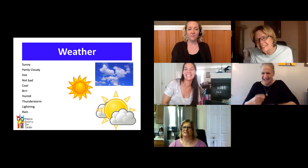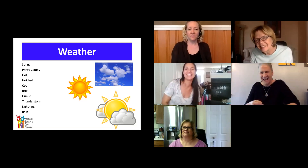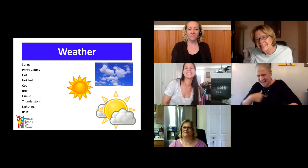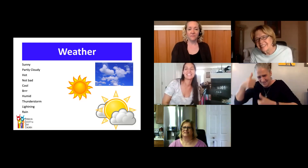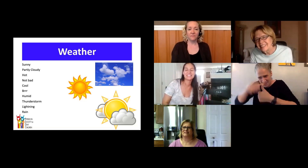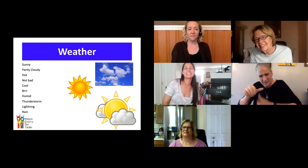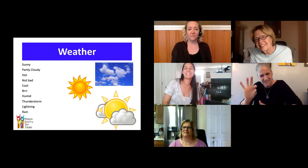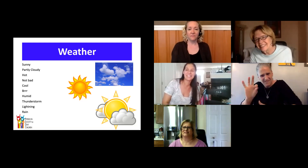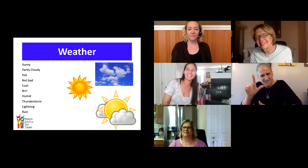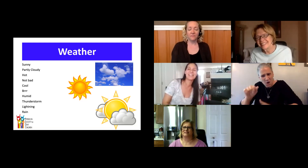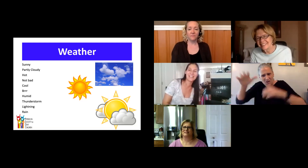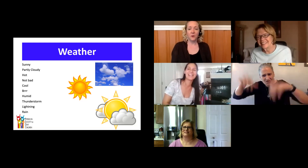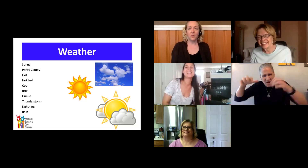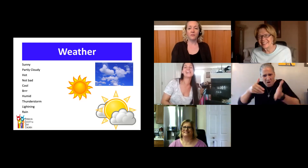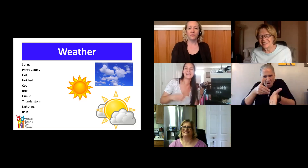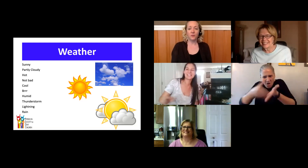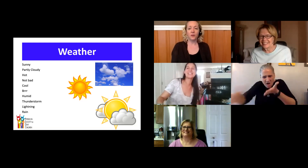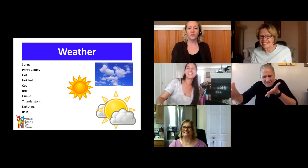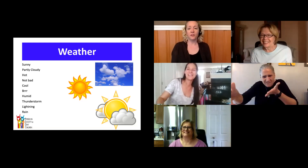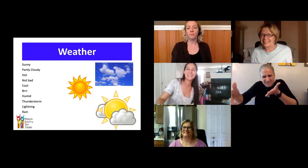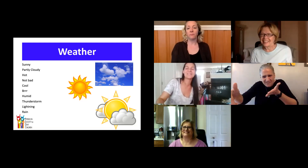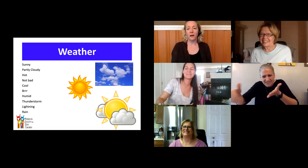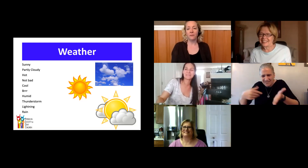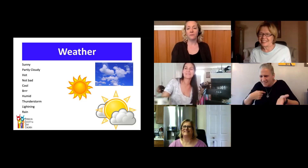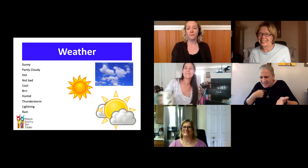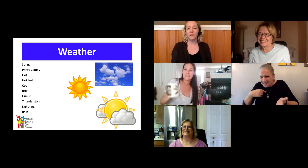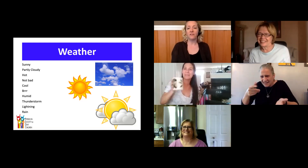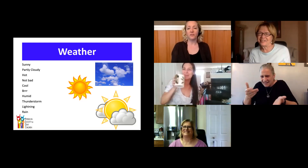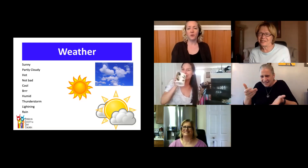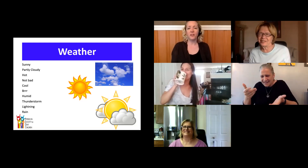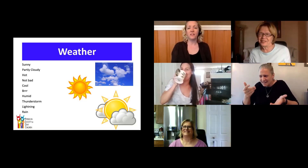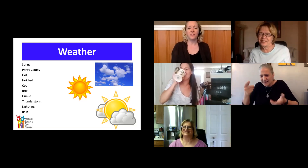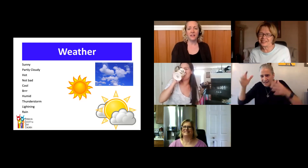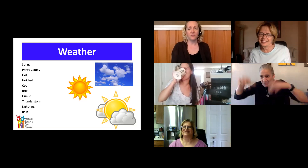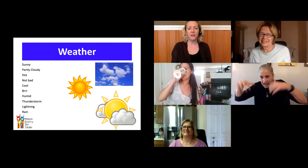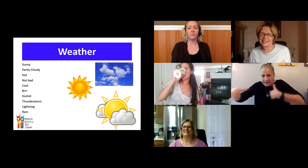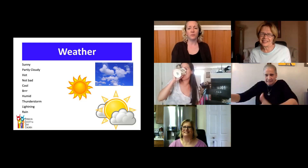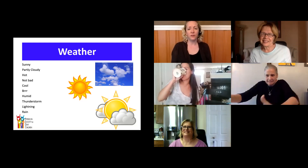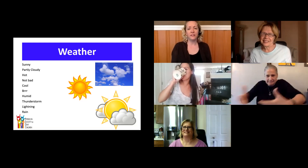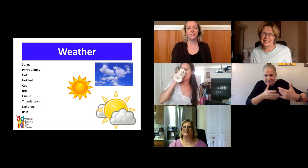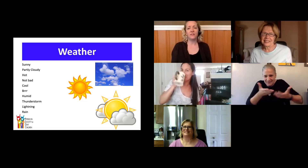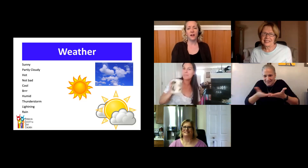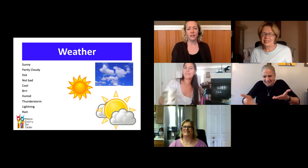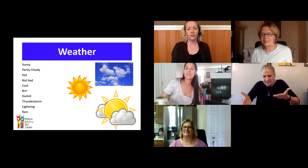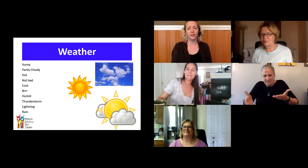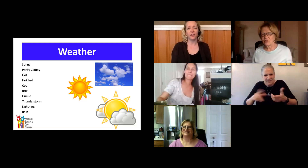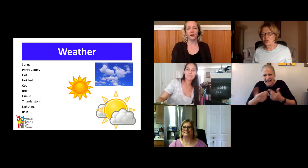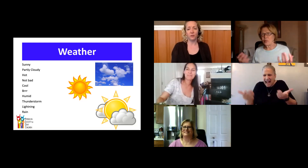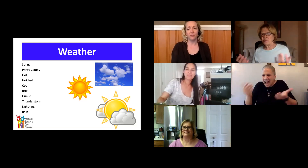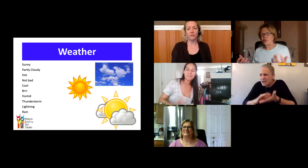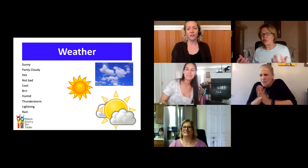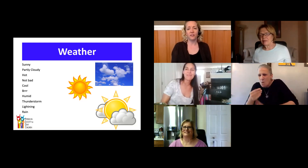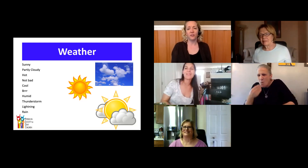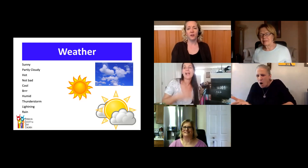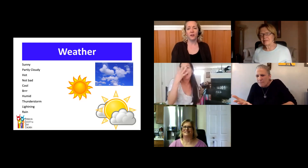Oh, I'm from Florida. So, okay. Yeah, Florida, they get rain pretty regularly, right? So, you know, you